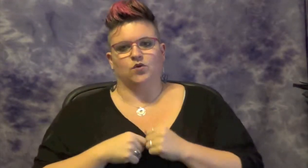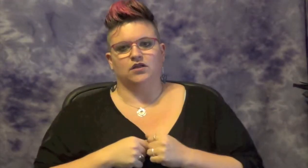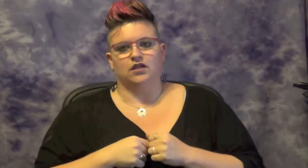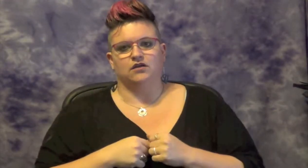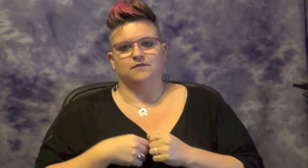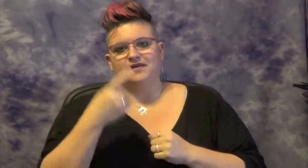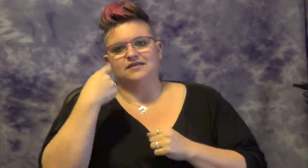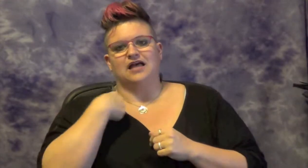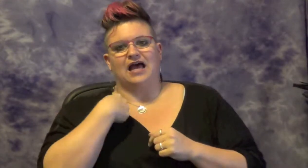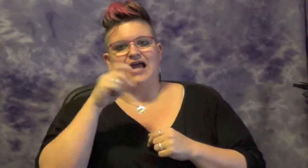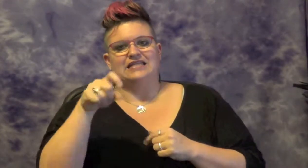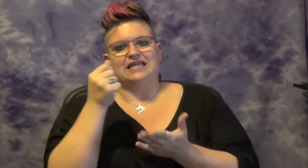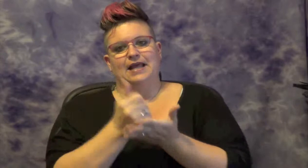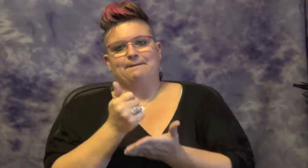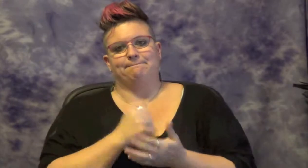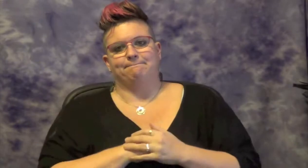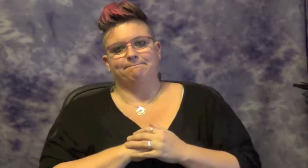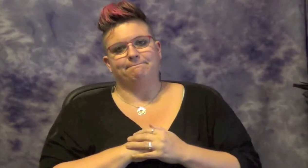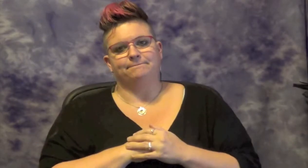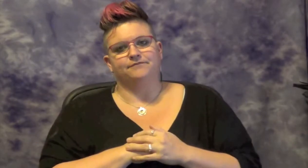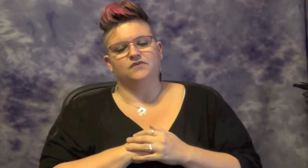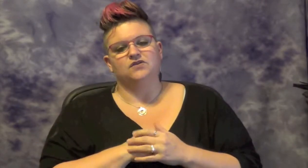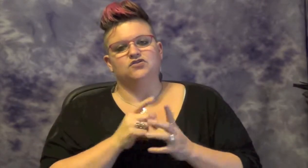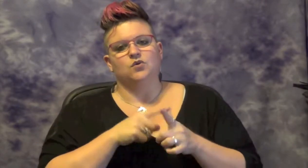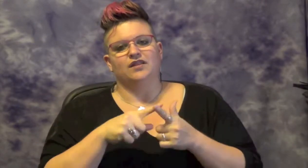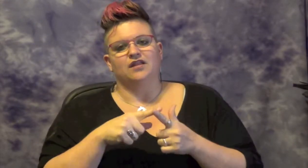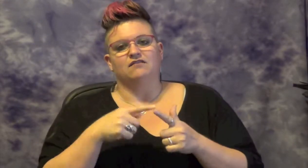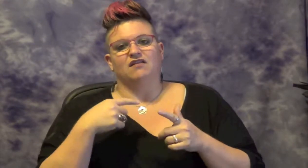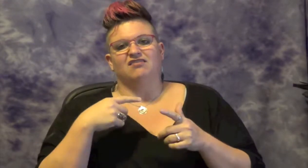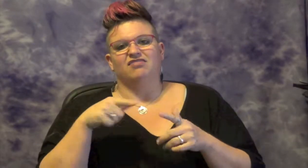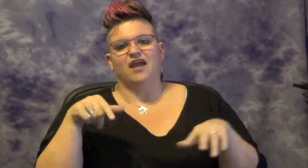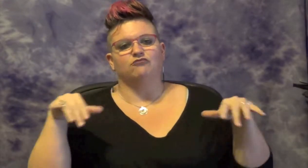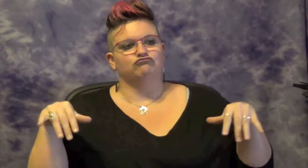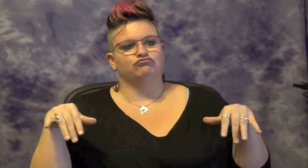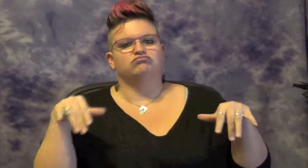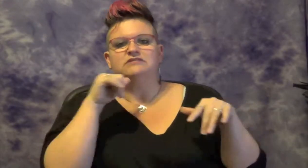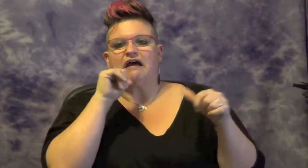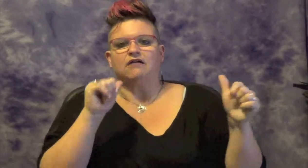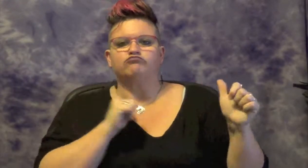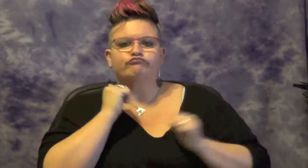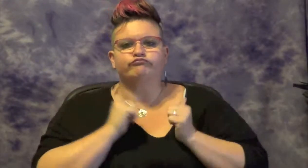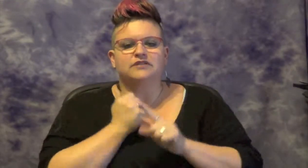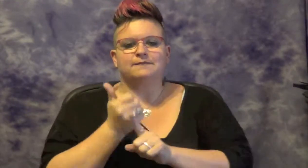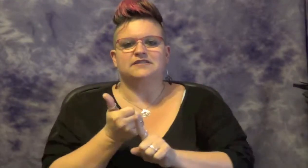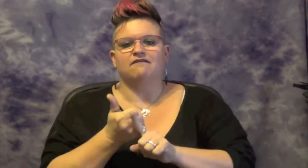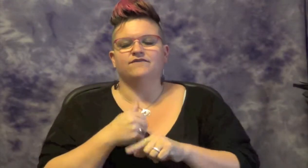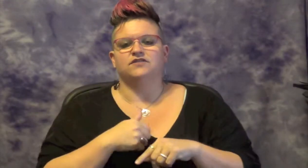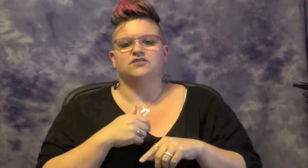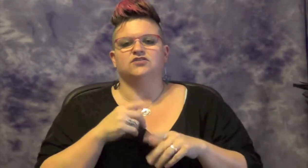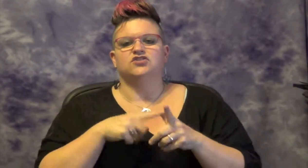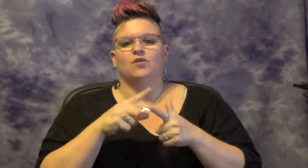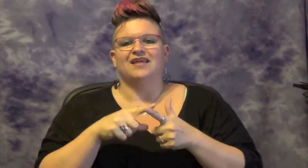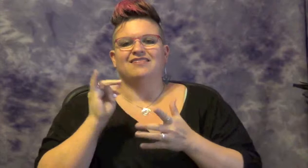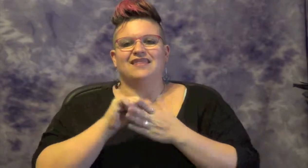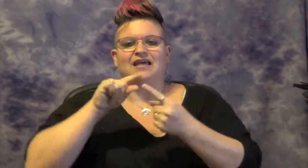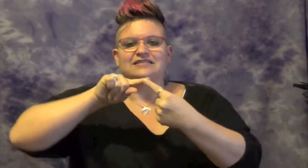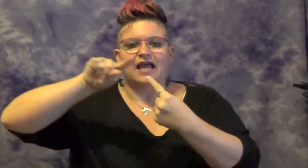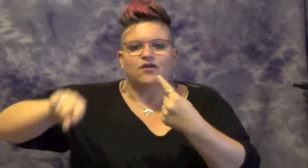helps, thinking, oh, okay, I can't do anything because that person's going to help me. That's the only way I can succeed. I can't do anything unless that